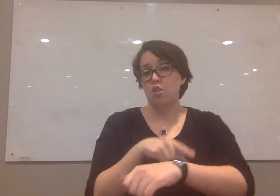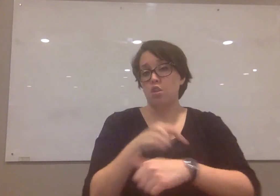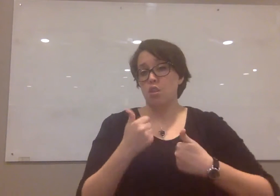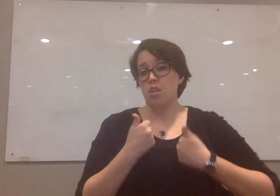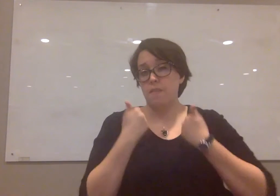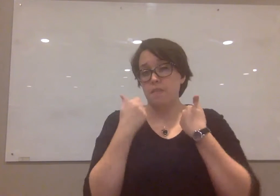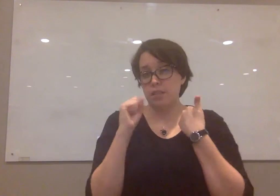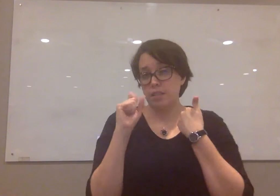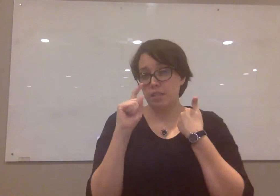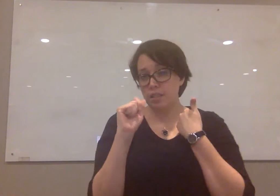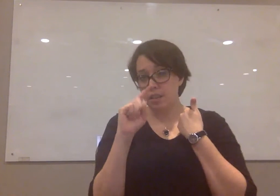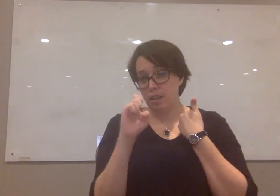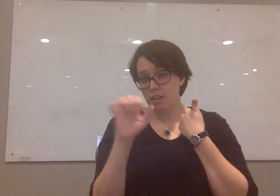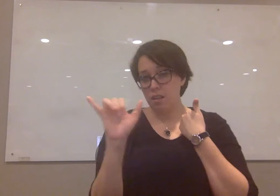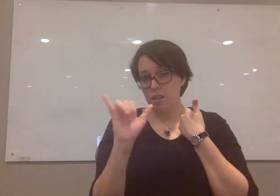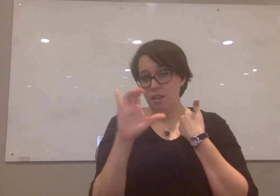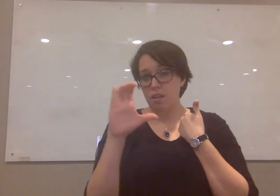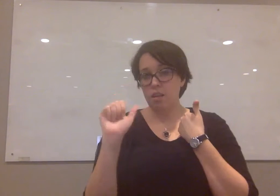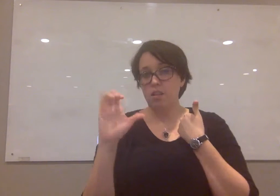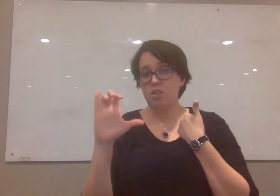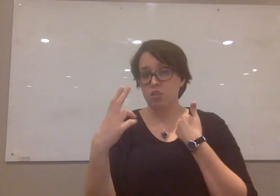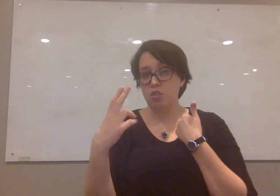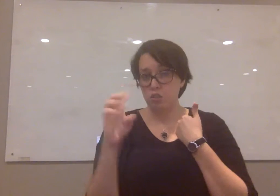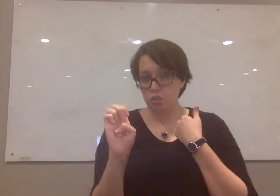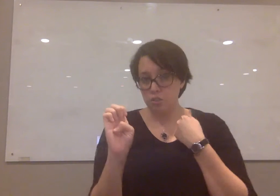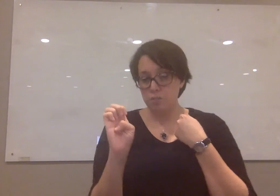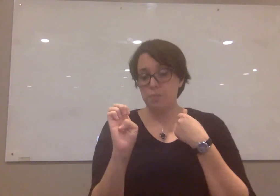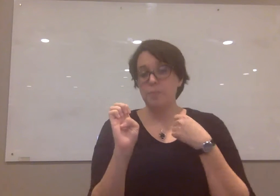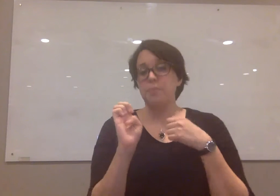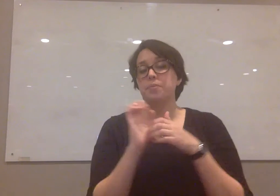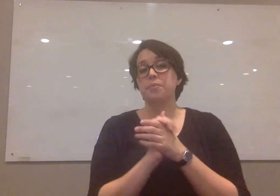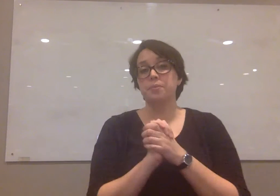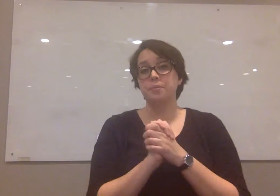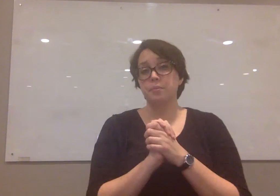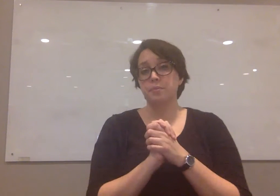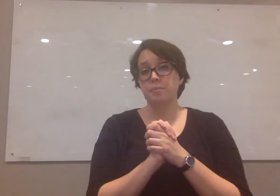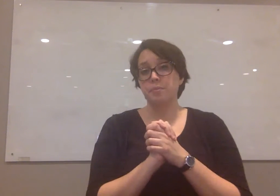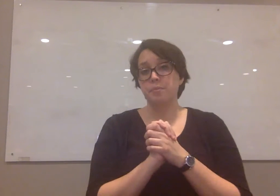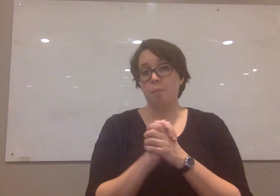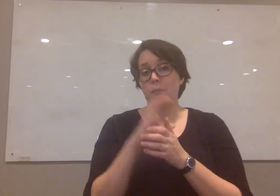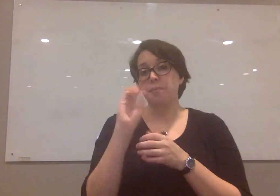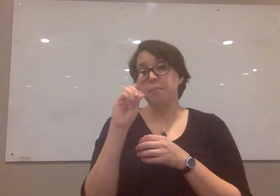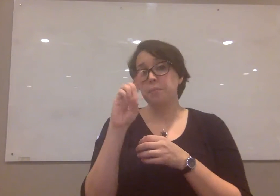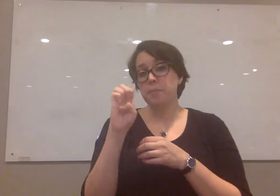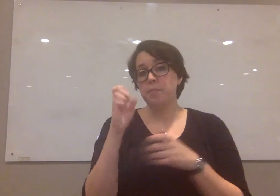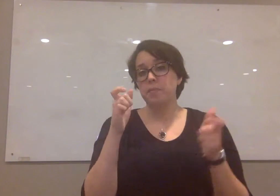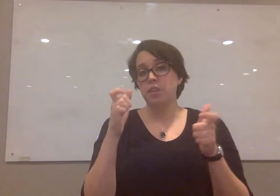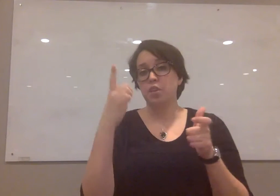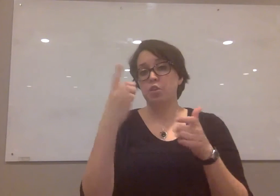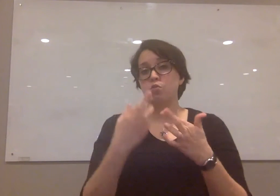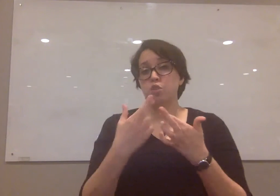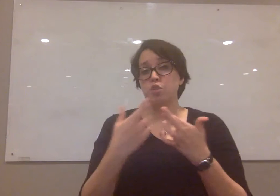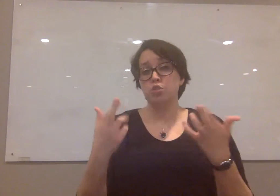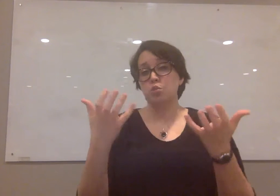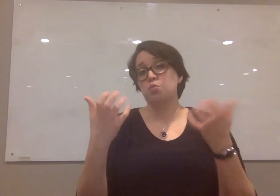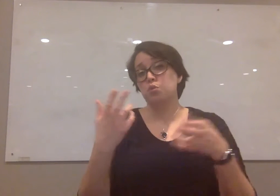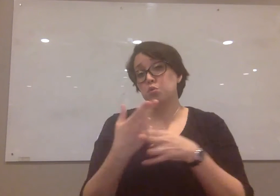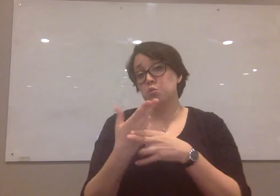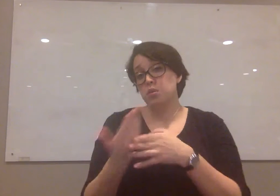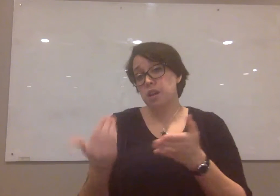cache. The code handles a resource that we'd like to reuse, which is kind of like caching